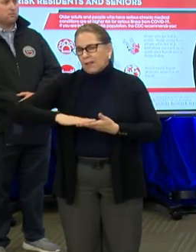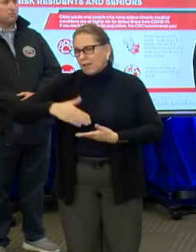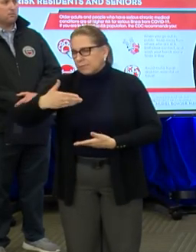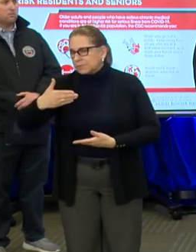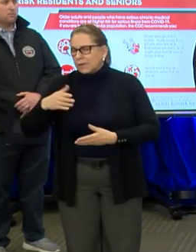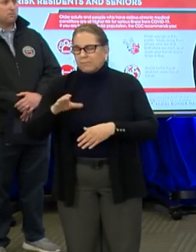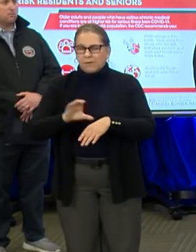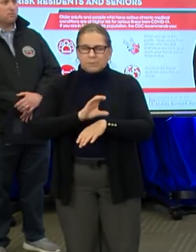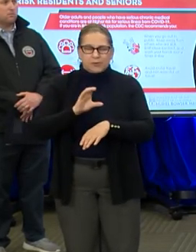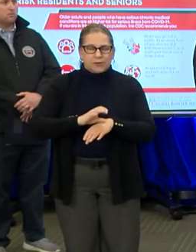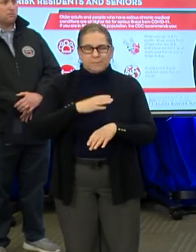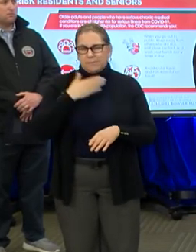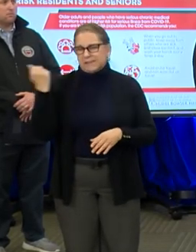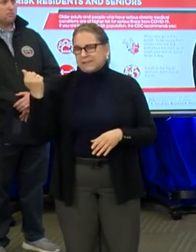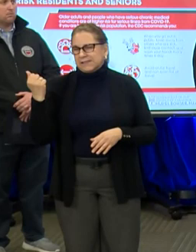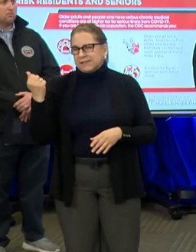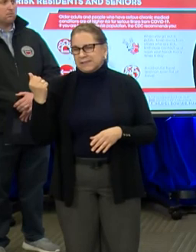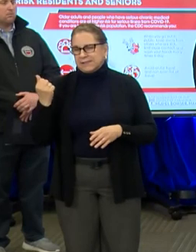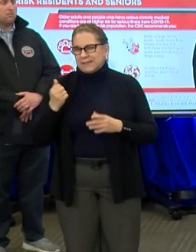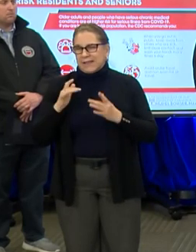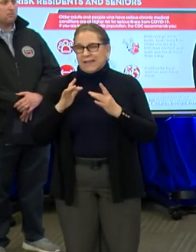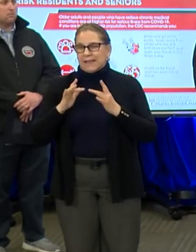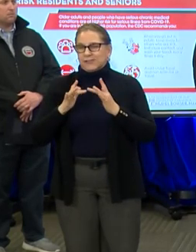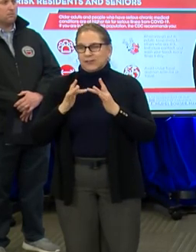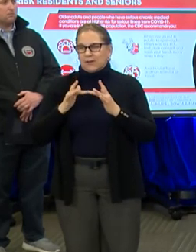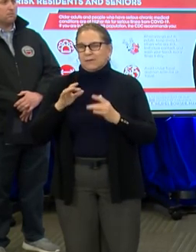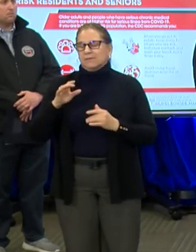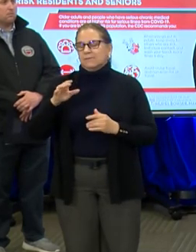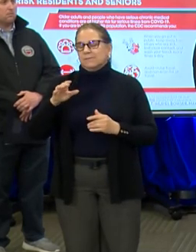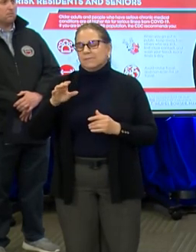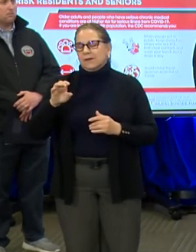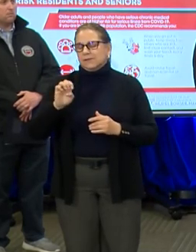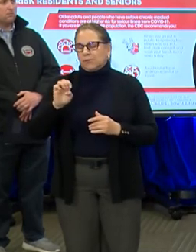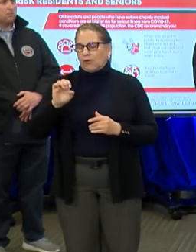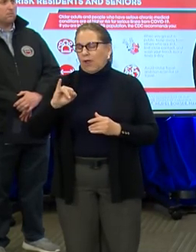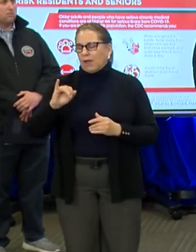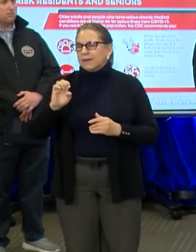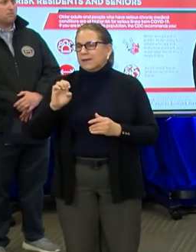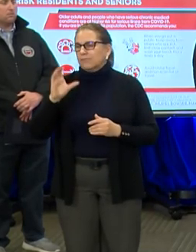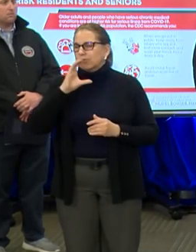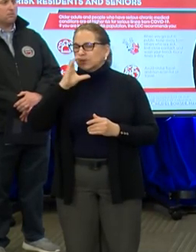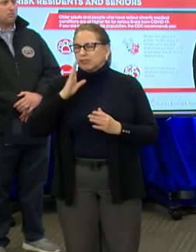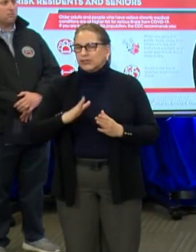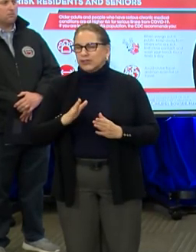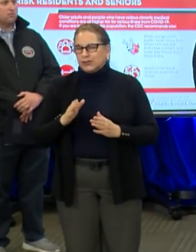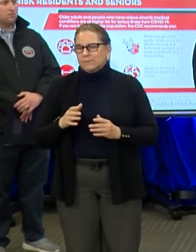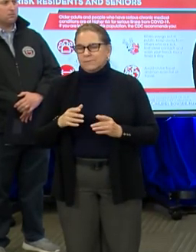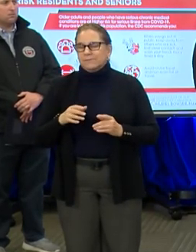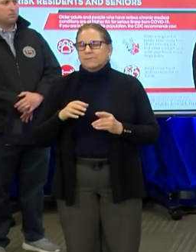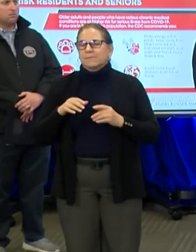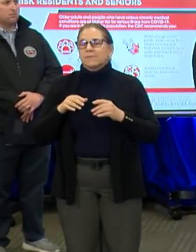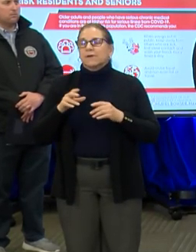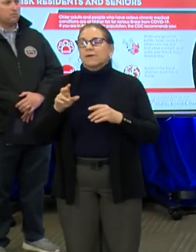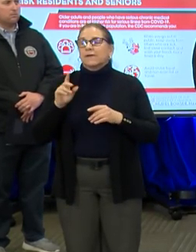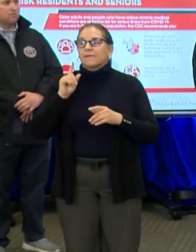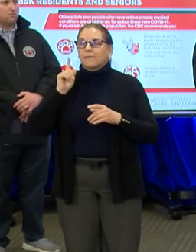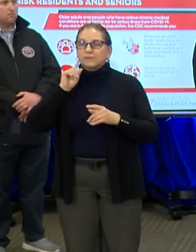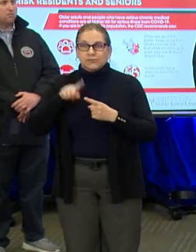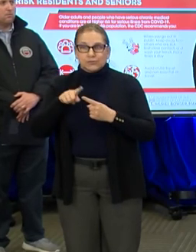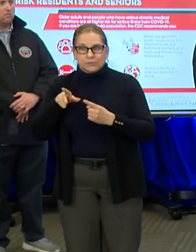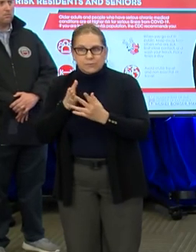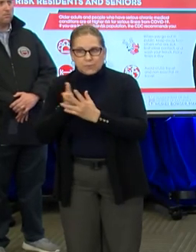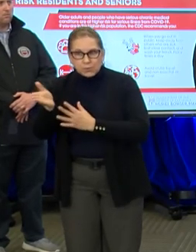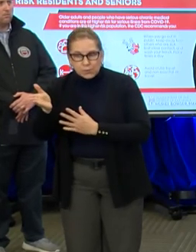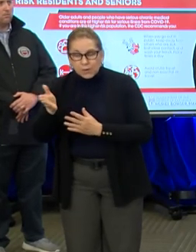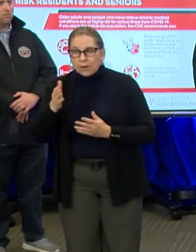use Internet Explorer to apply. And the call center remains open. But it is